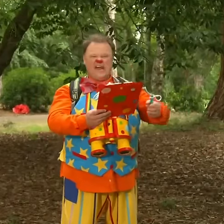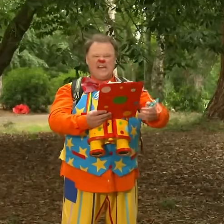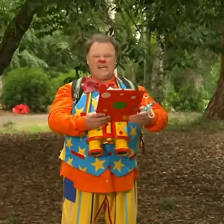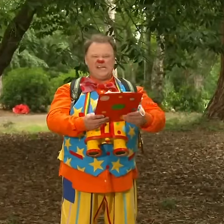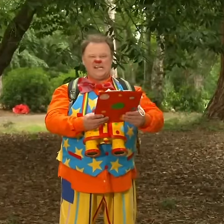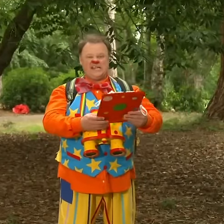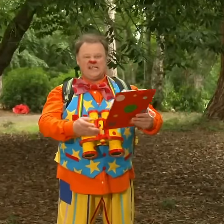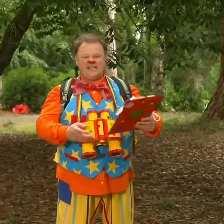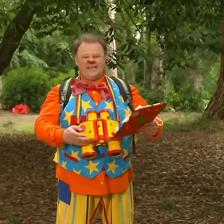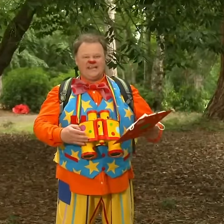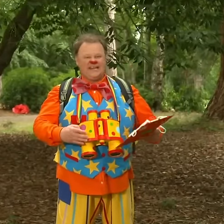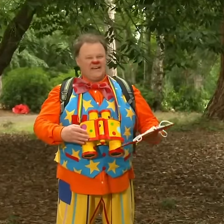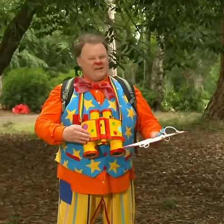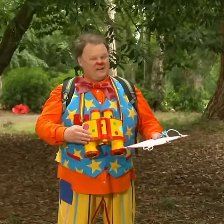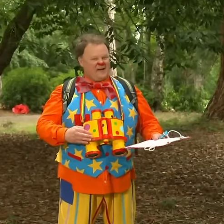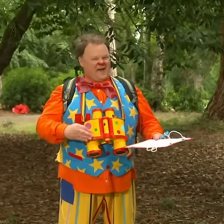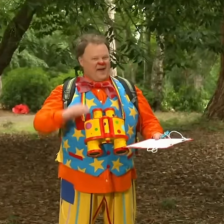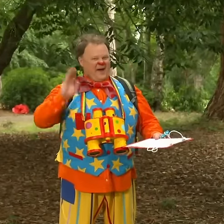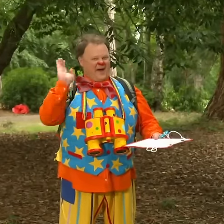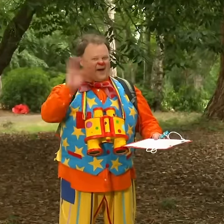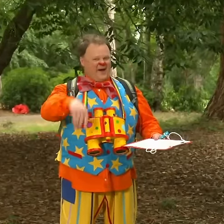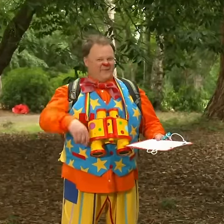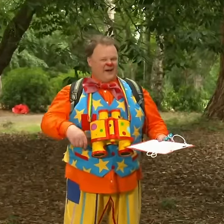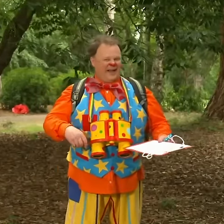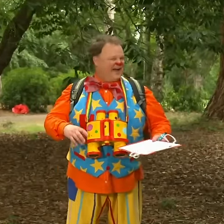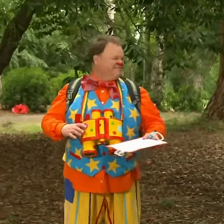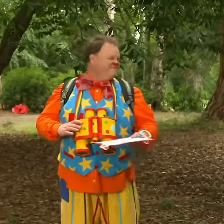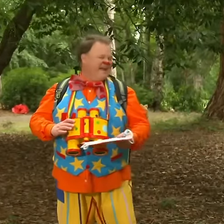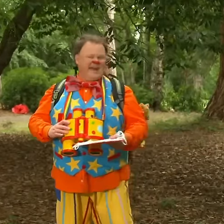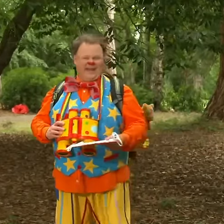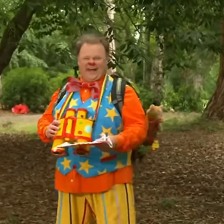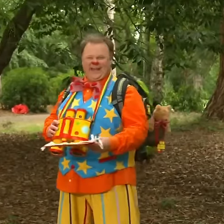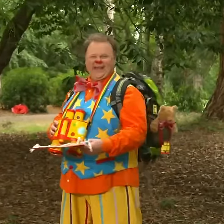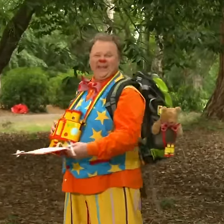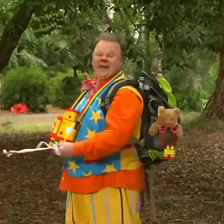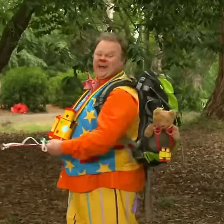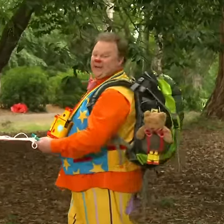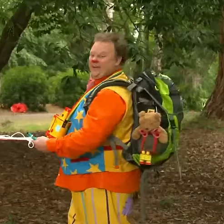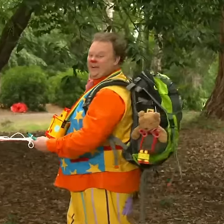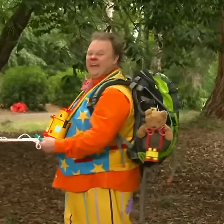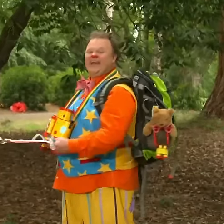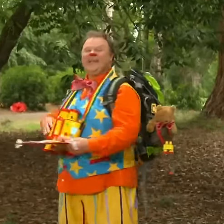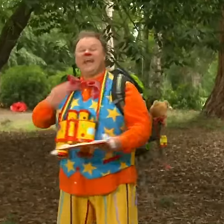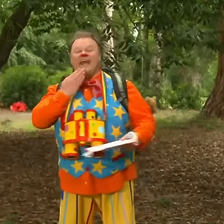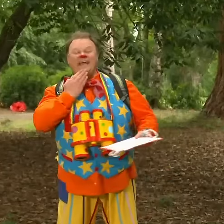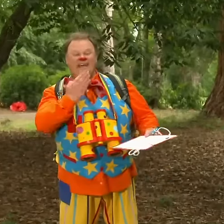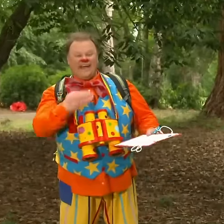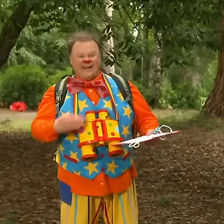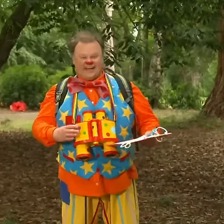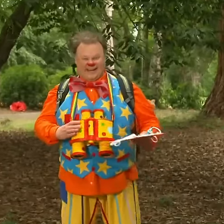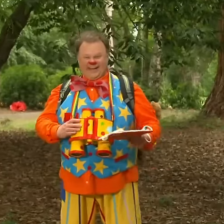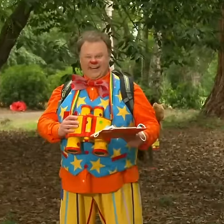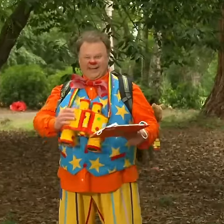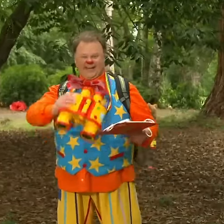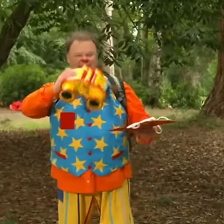Tumble Ted can do it, Mr. Tumble. Oh, well, I mean, I know. Thank you.